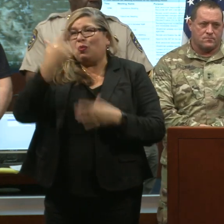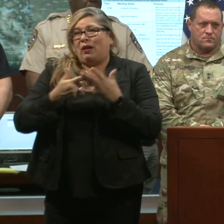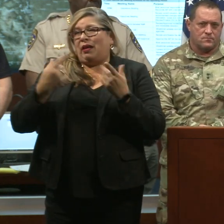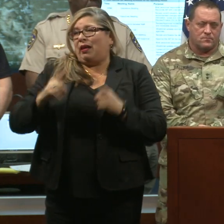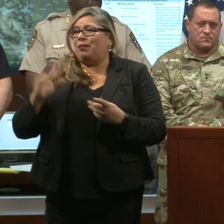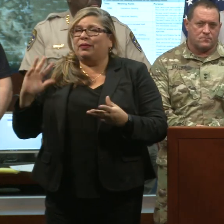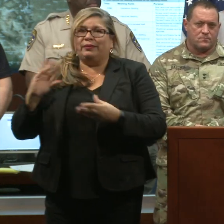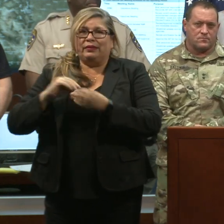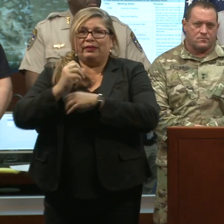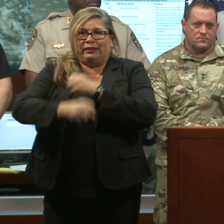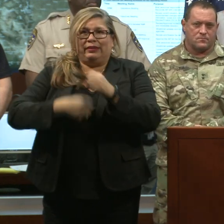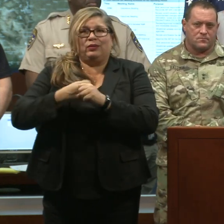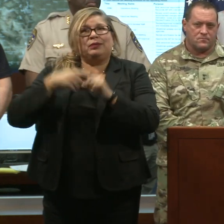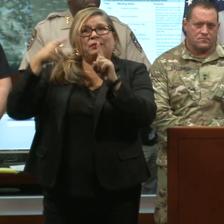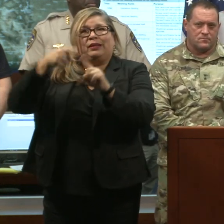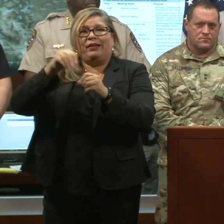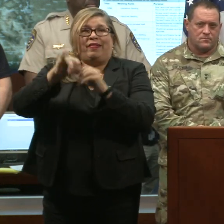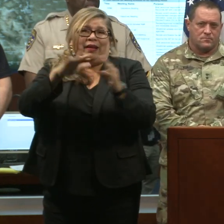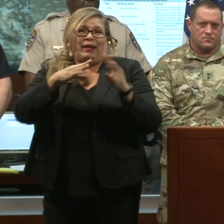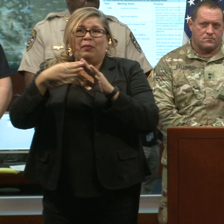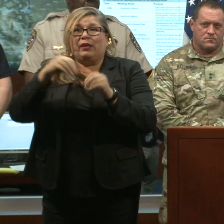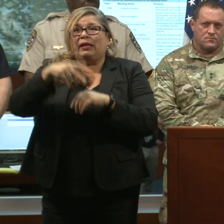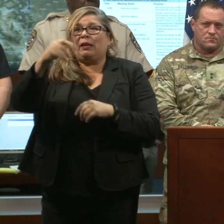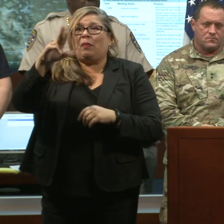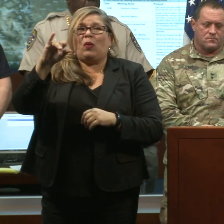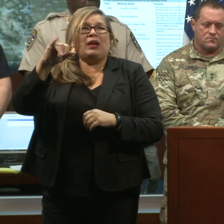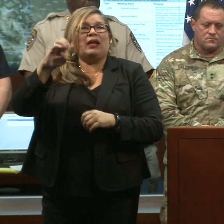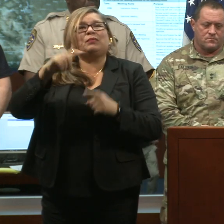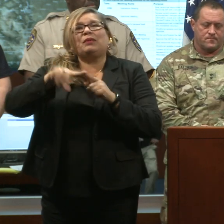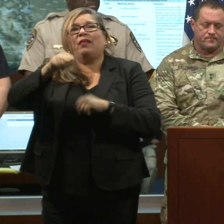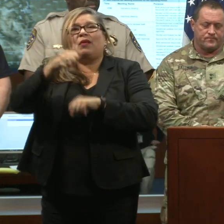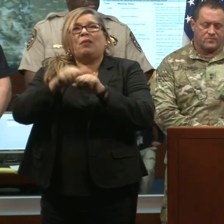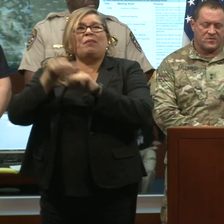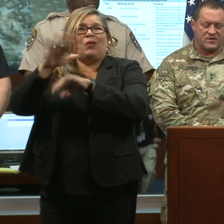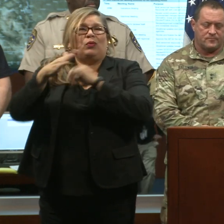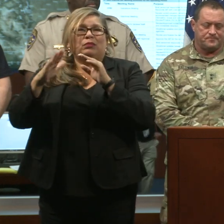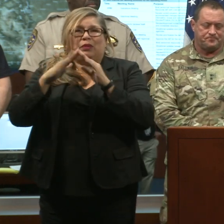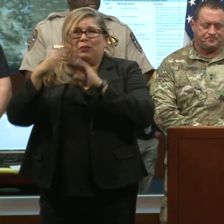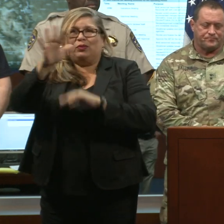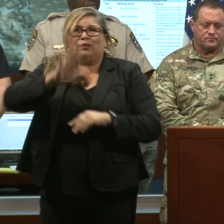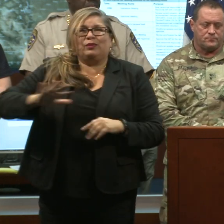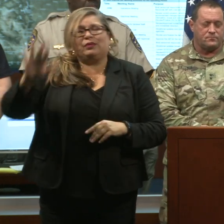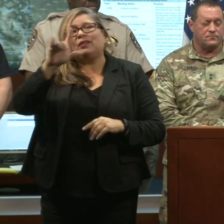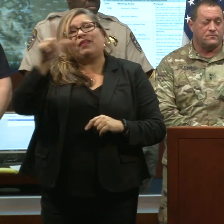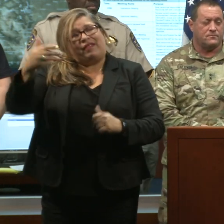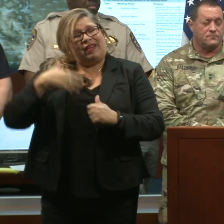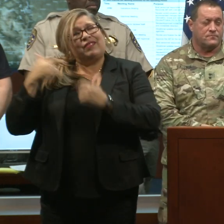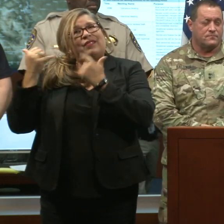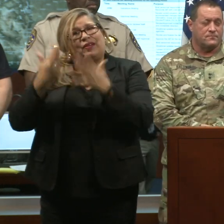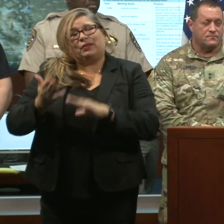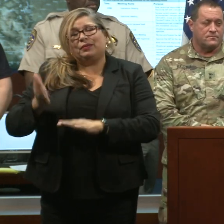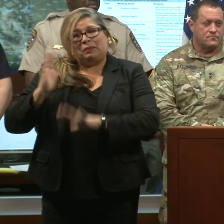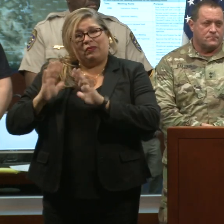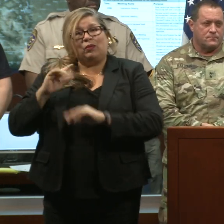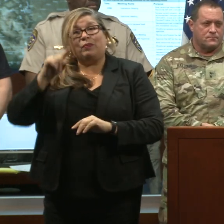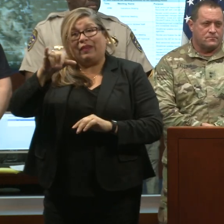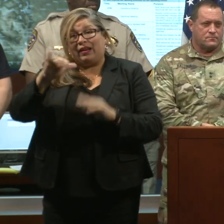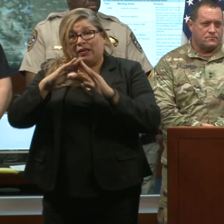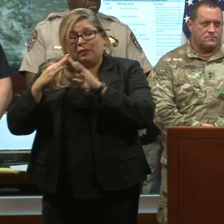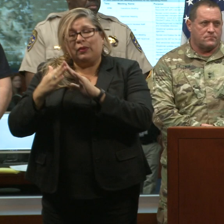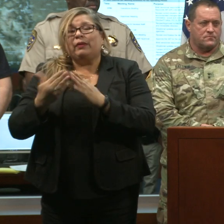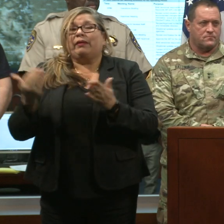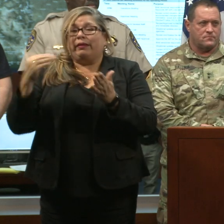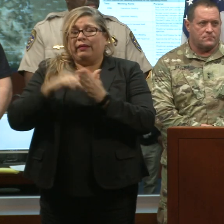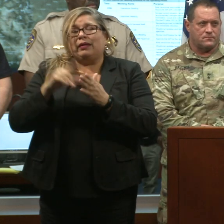years, particularly in this community of Paradise and the other mountain communities. A fire has been in these areas before. This is a community that has